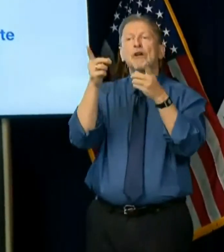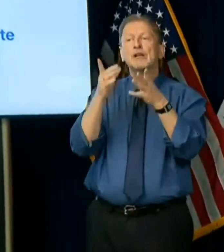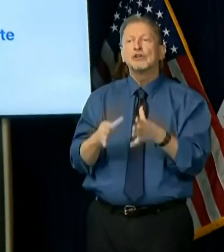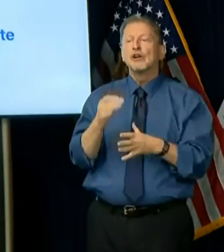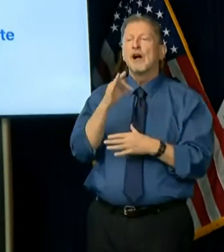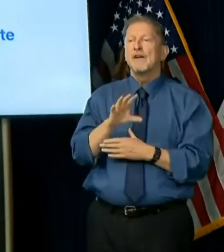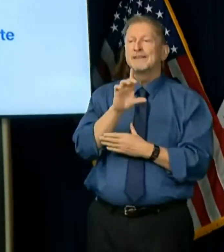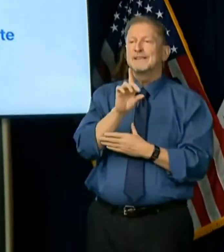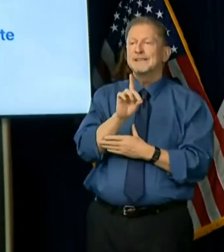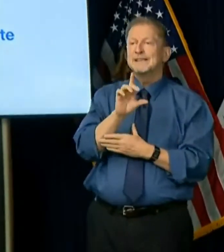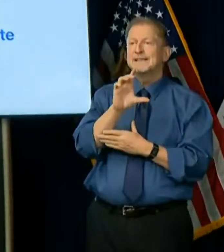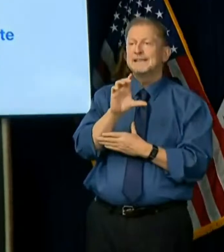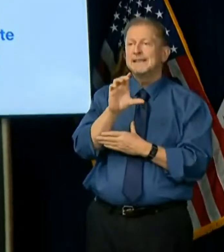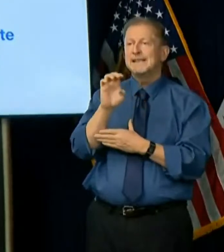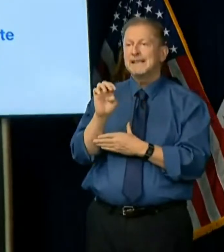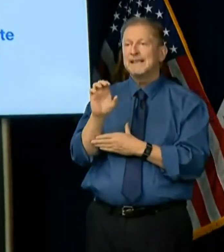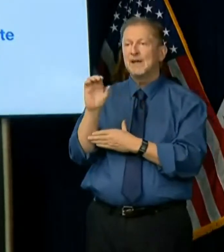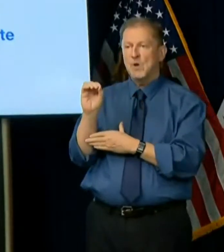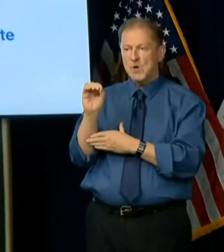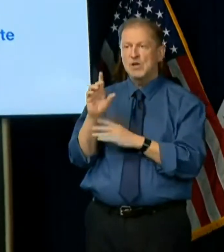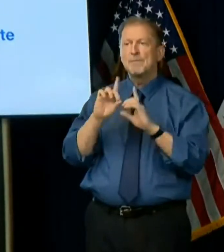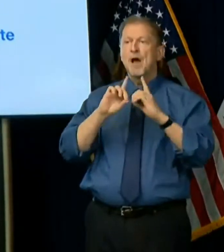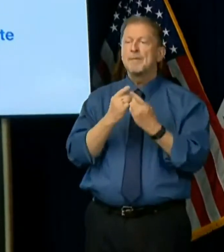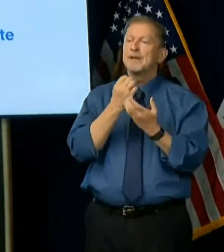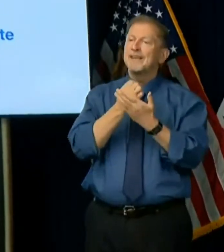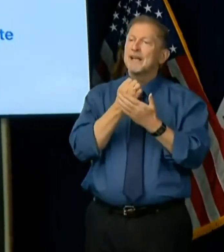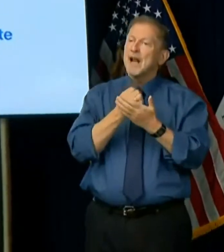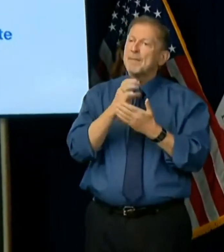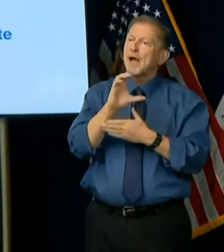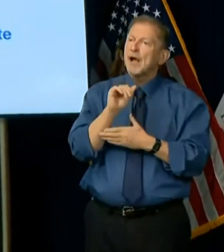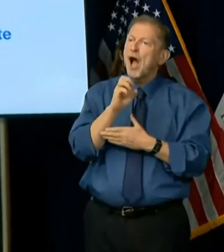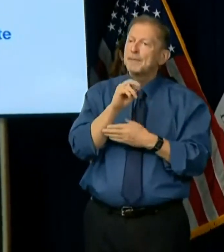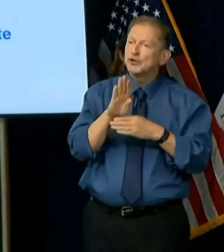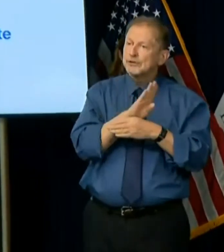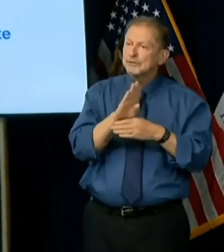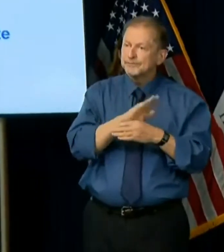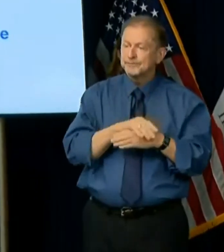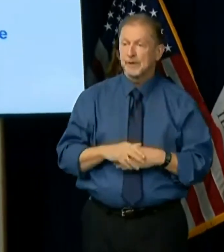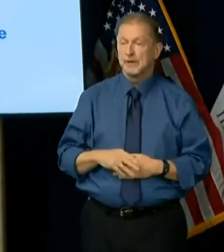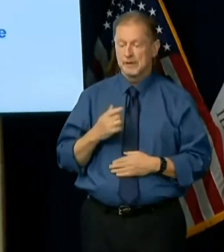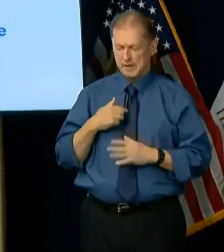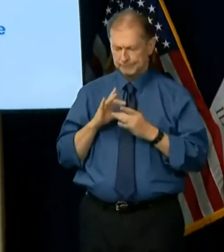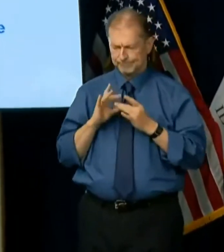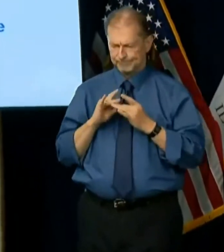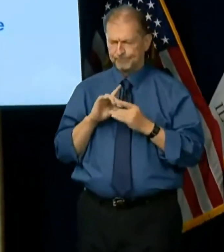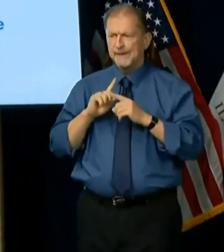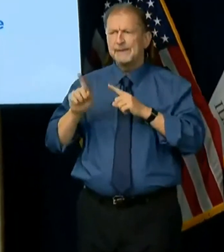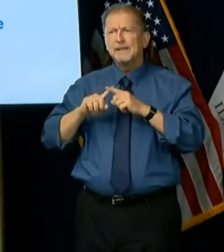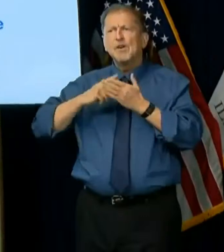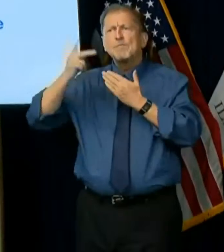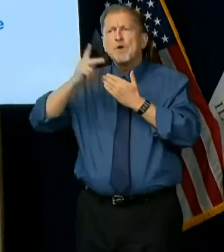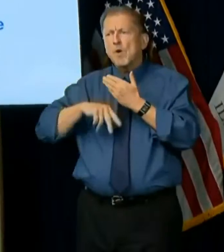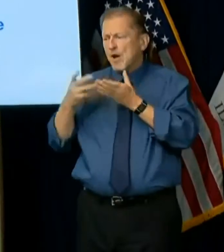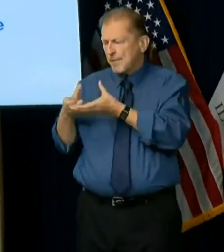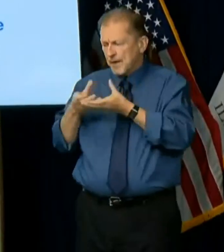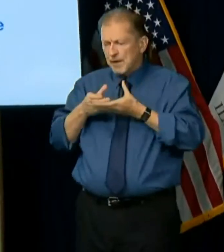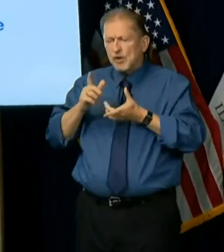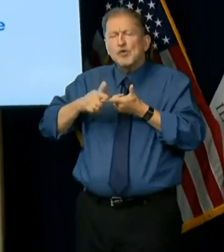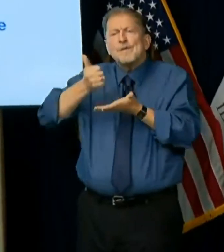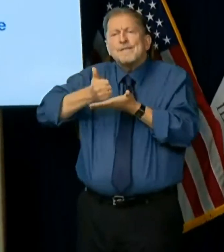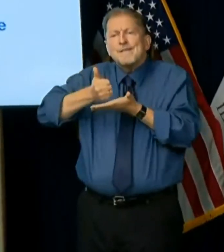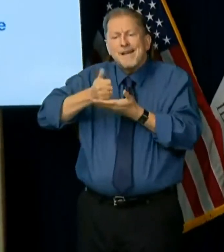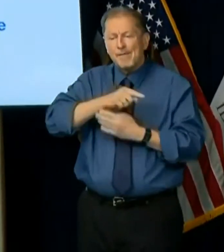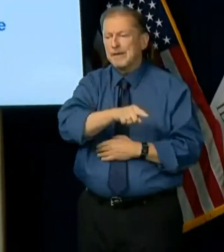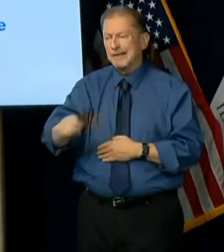or DCEO. I'm here today to give an update on the distribution of the critical relief programs we've launched to provide economic